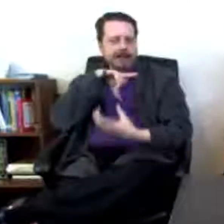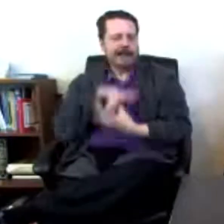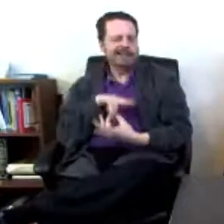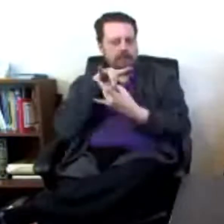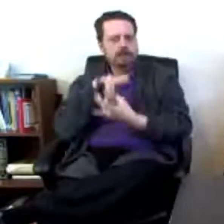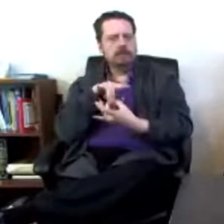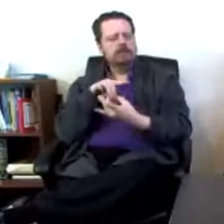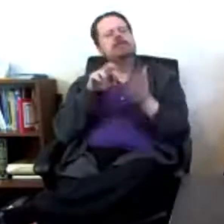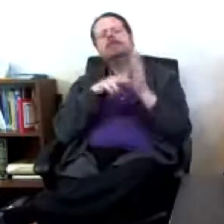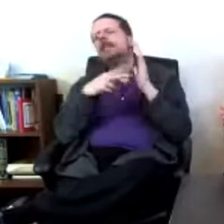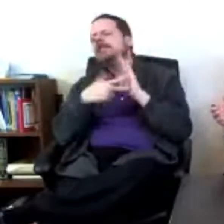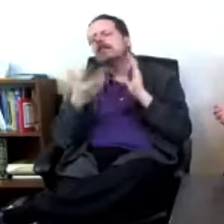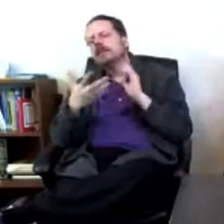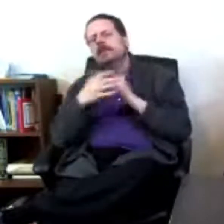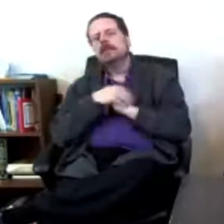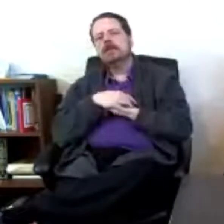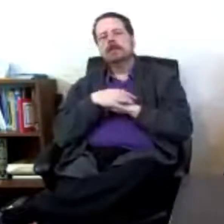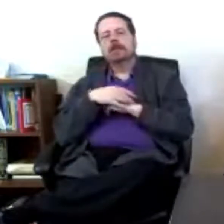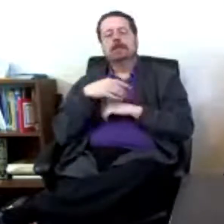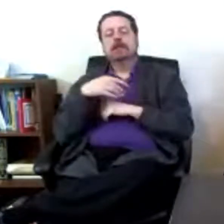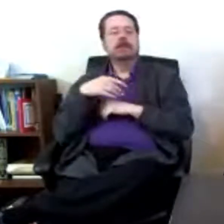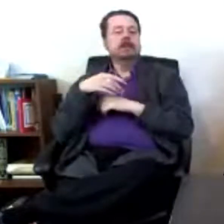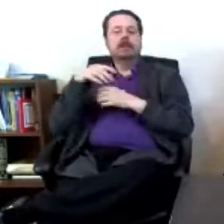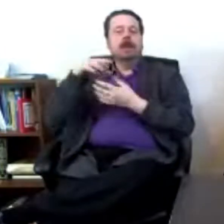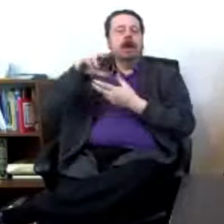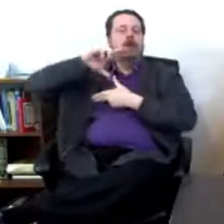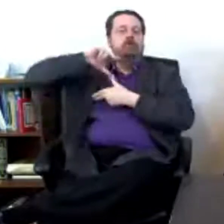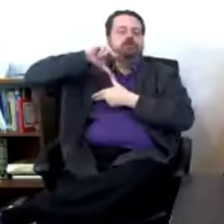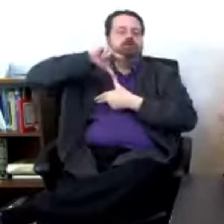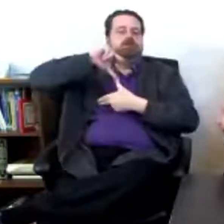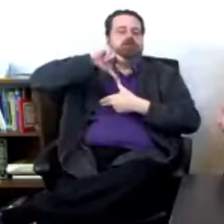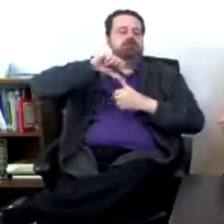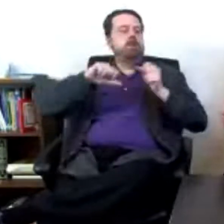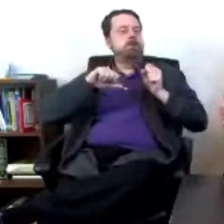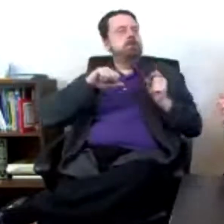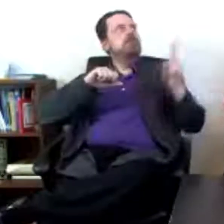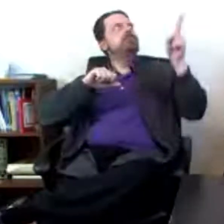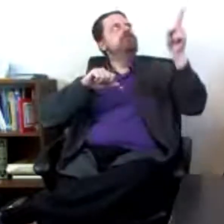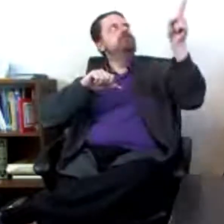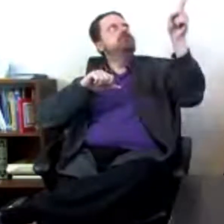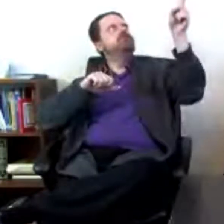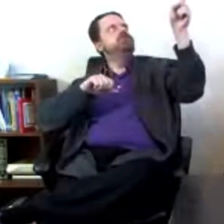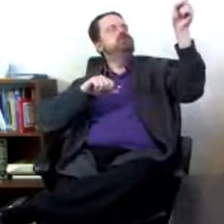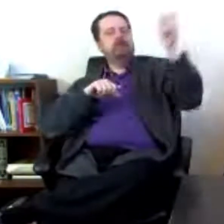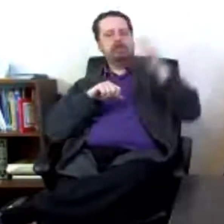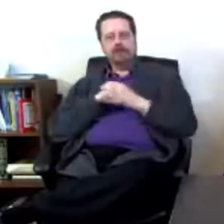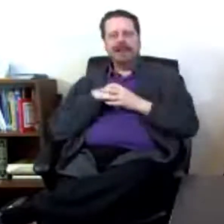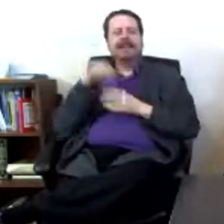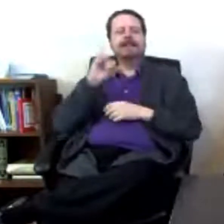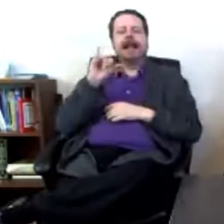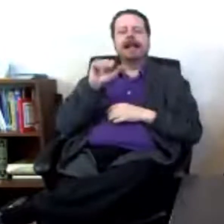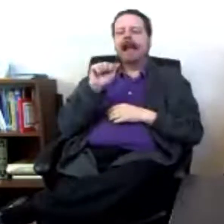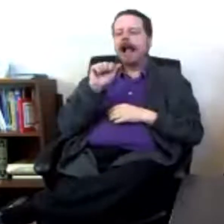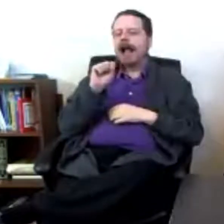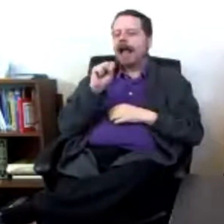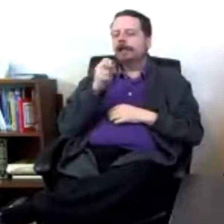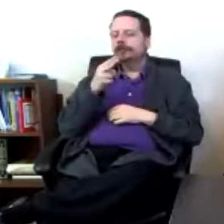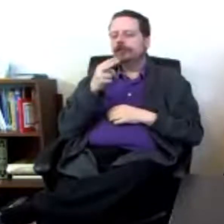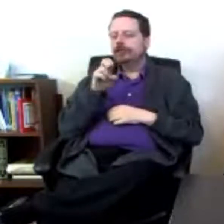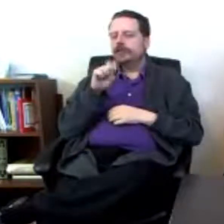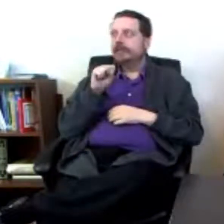What does it mean? It can fly easily in the wind, like the ashes the ayah was talking about a few ayahs